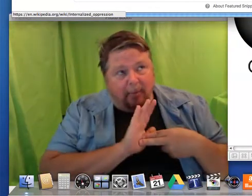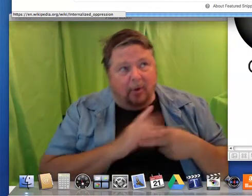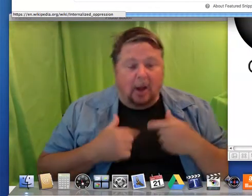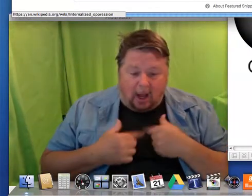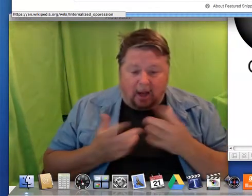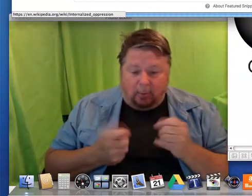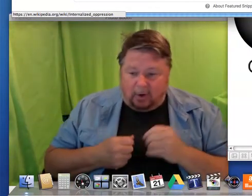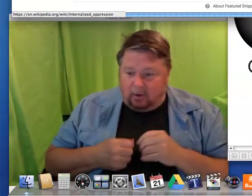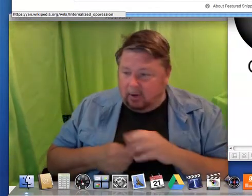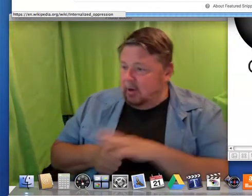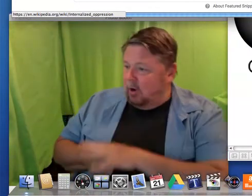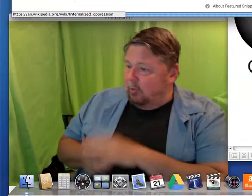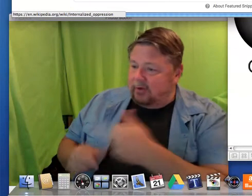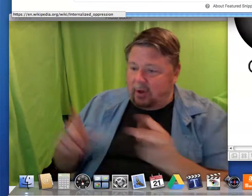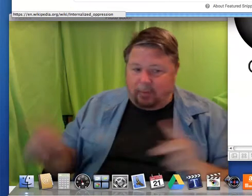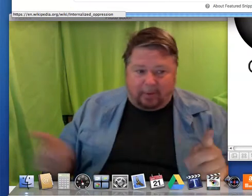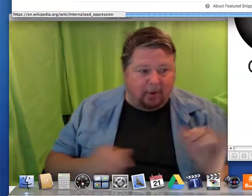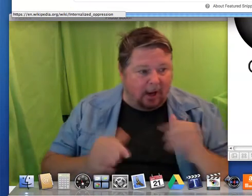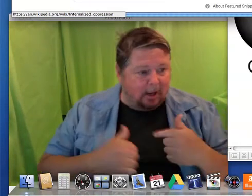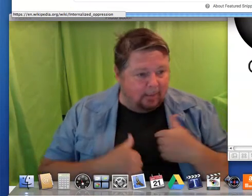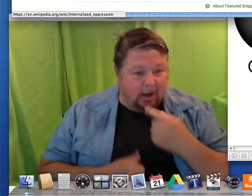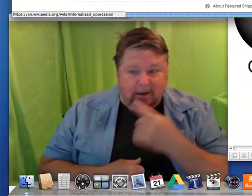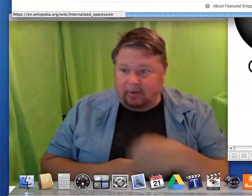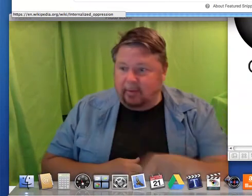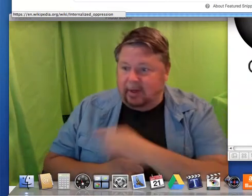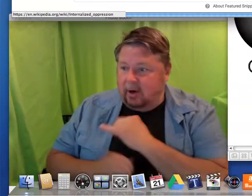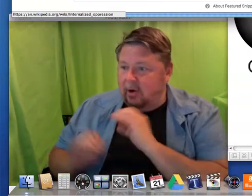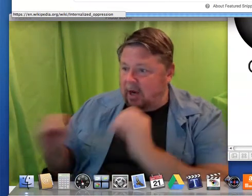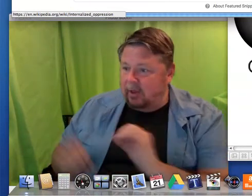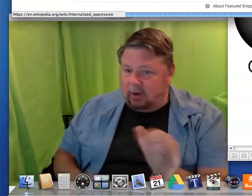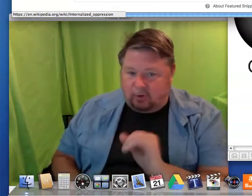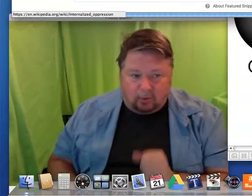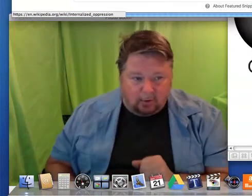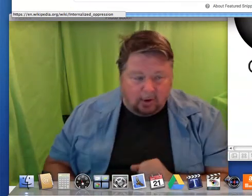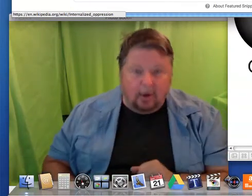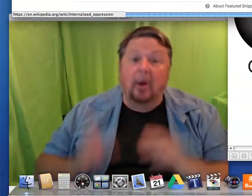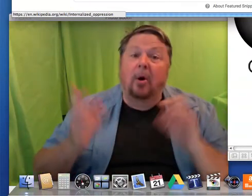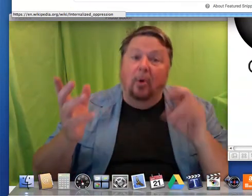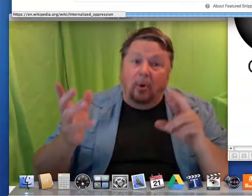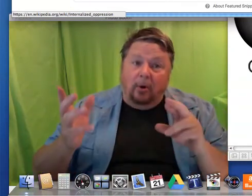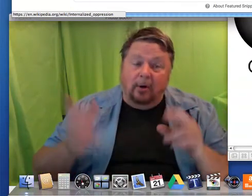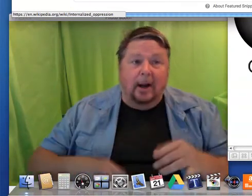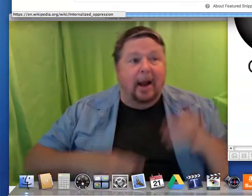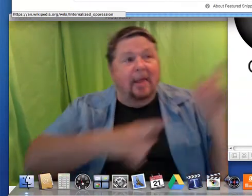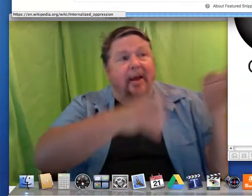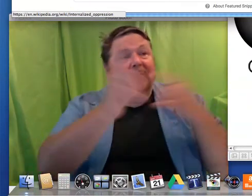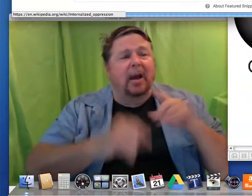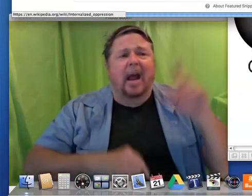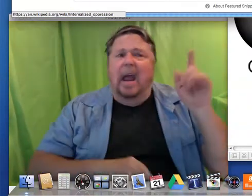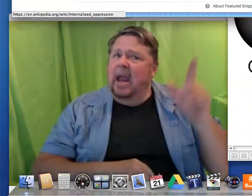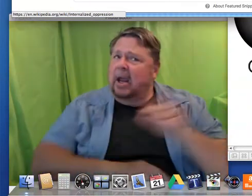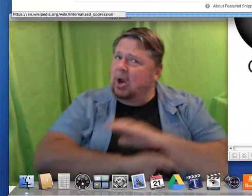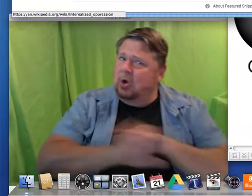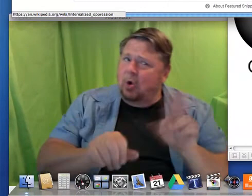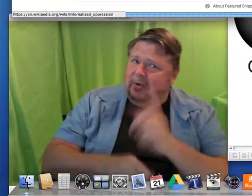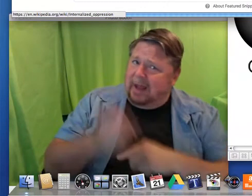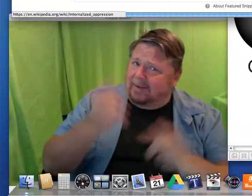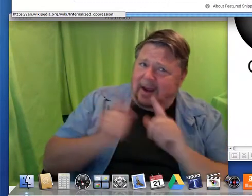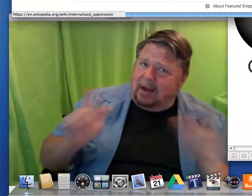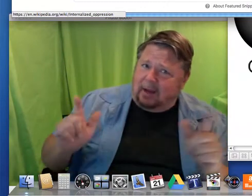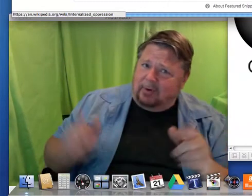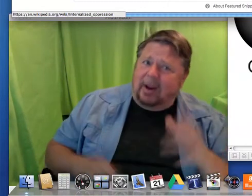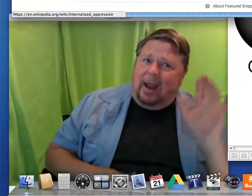label. I will oppress other people like me and tell them that they're nothing too. Or they say, hey, don't use